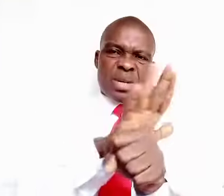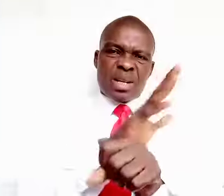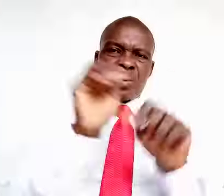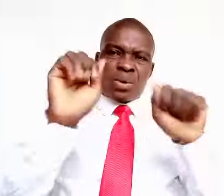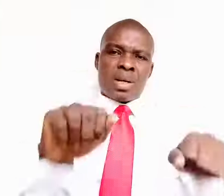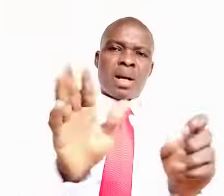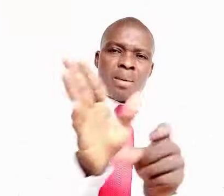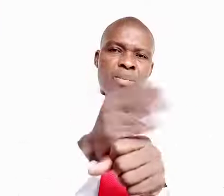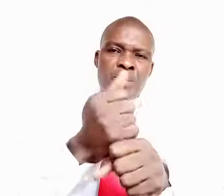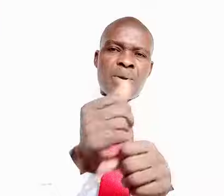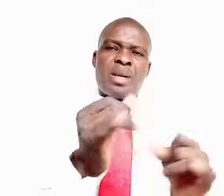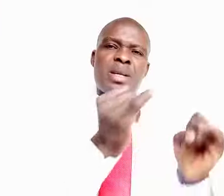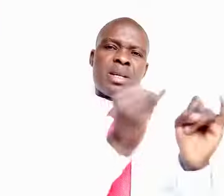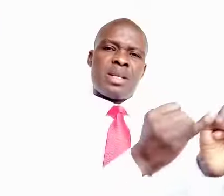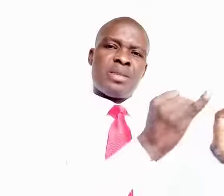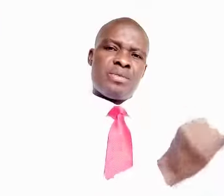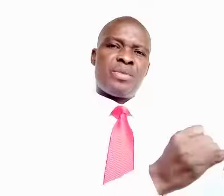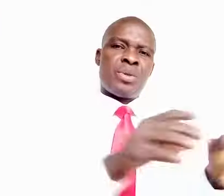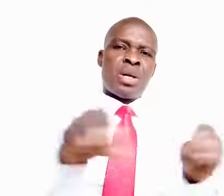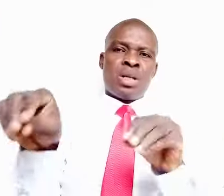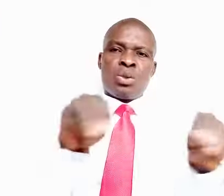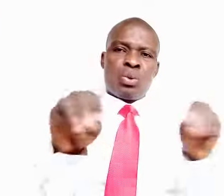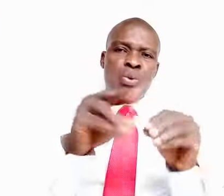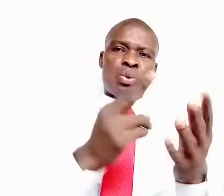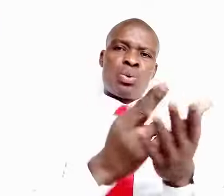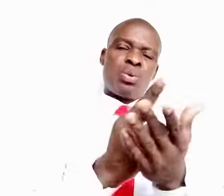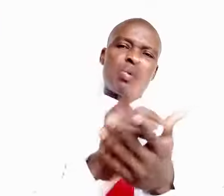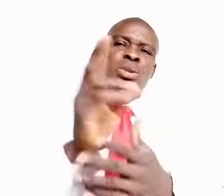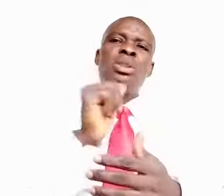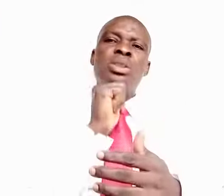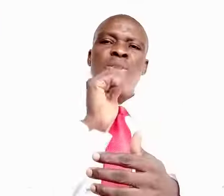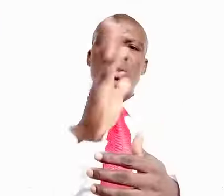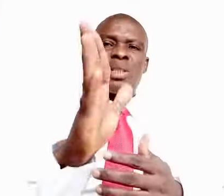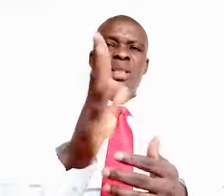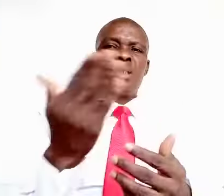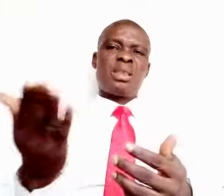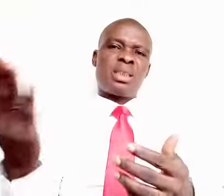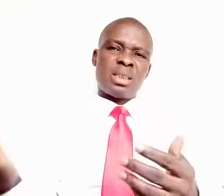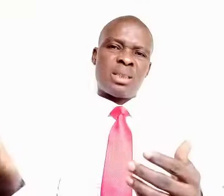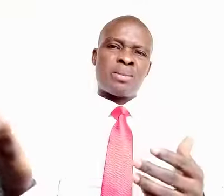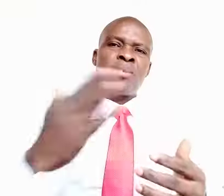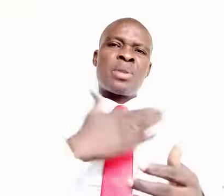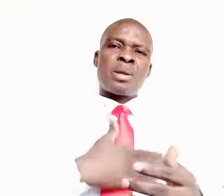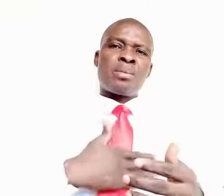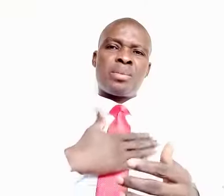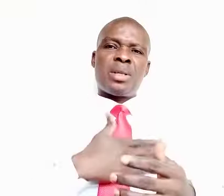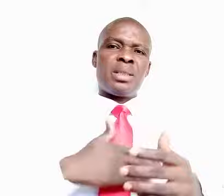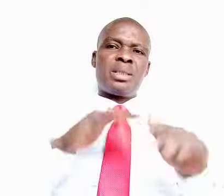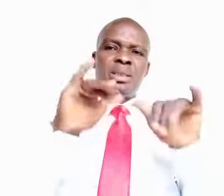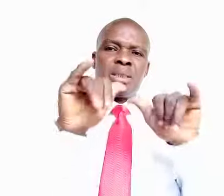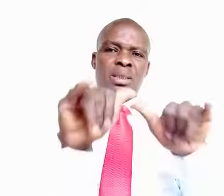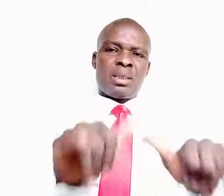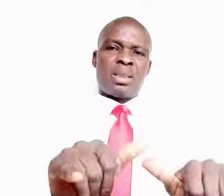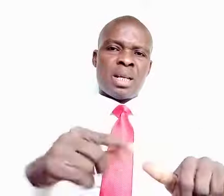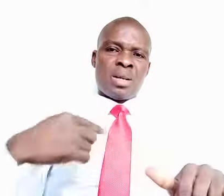do dishonest things. Please stay tuned for you by the now. 3. Thanks so